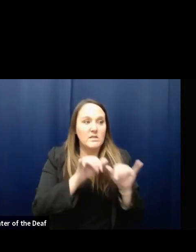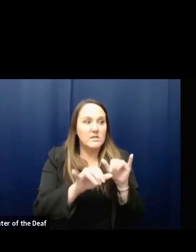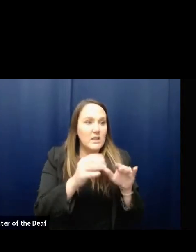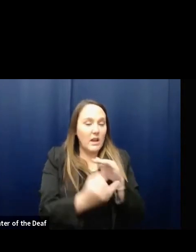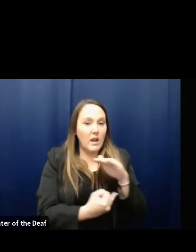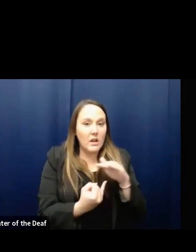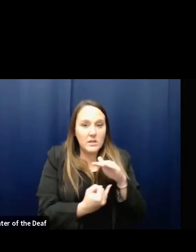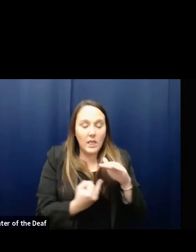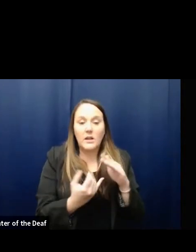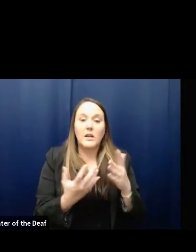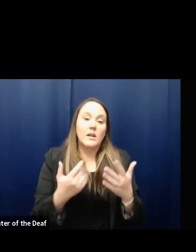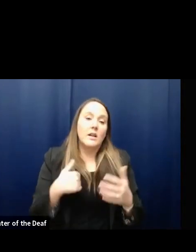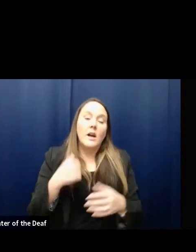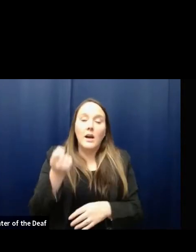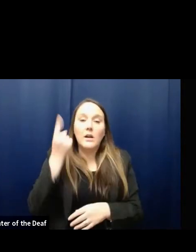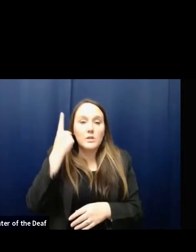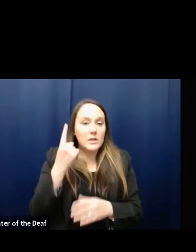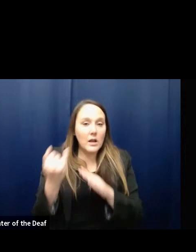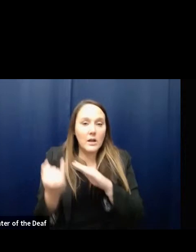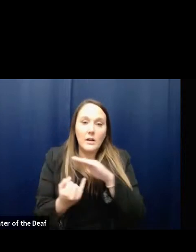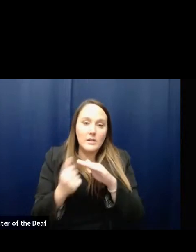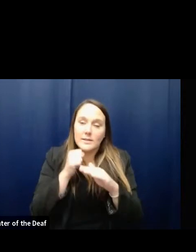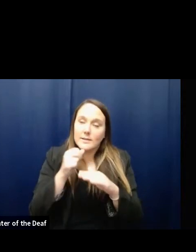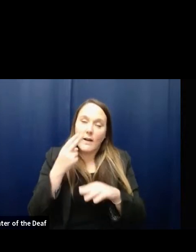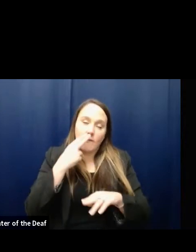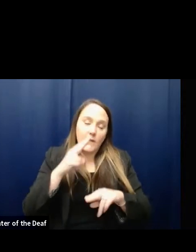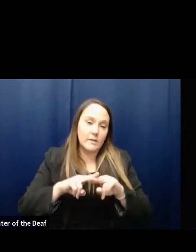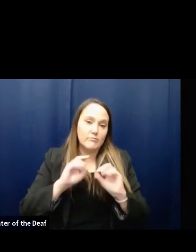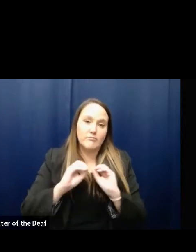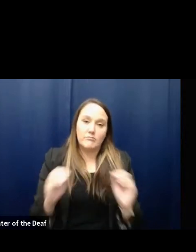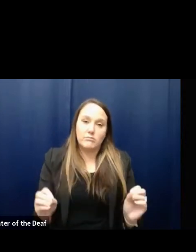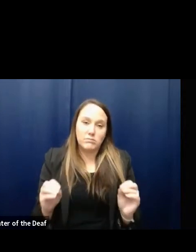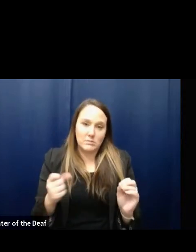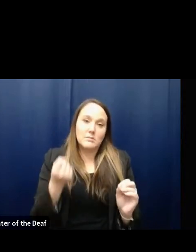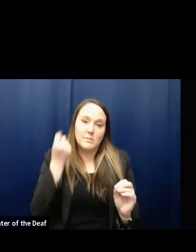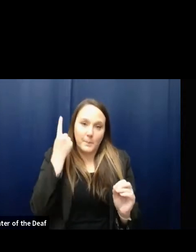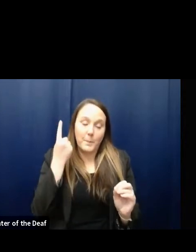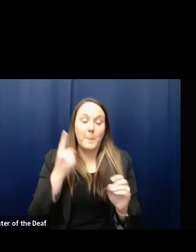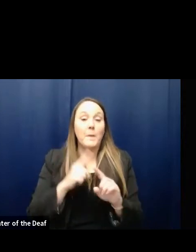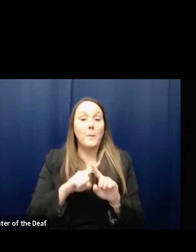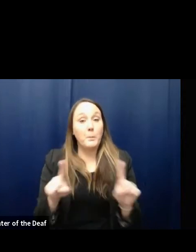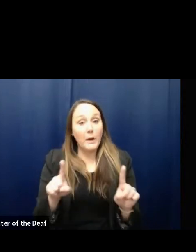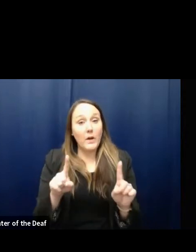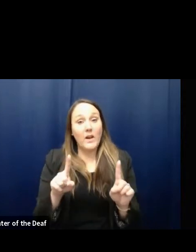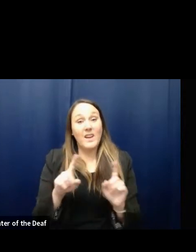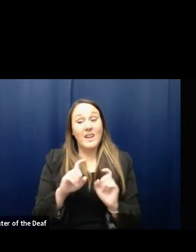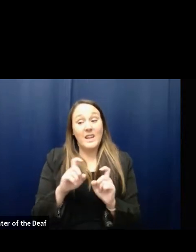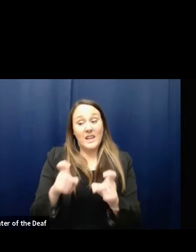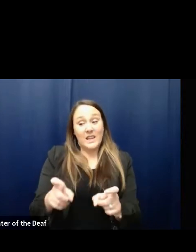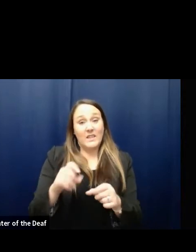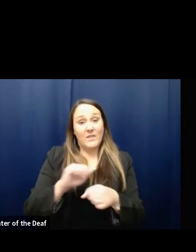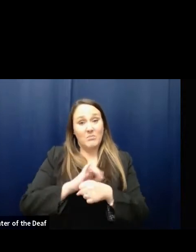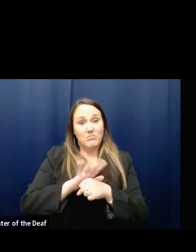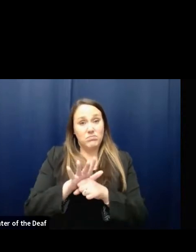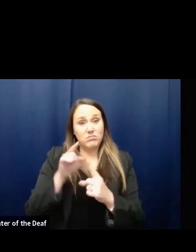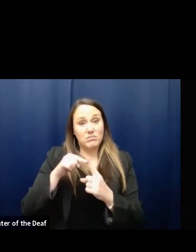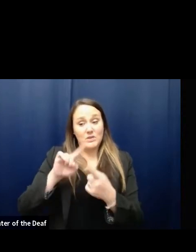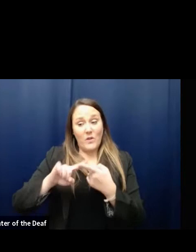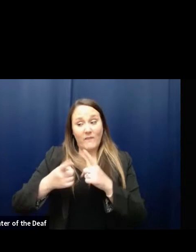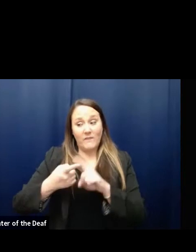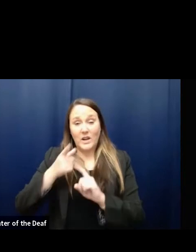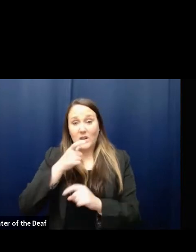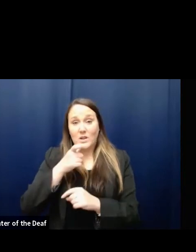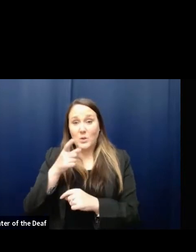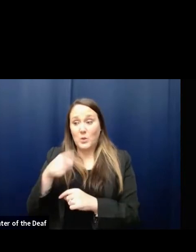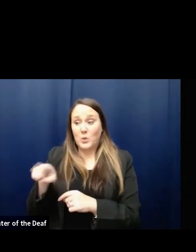it. Being isolated and quarantined is no fun whatsoever. But giving COVID-19 to your friend who